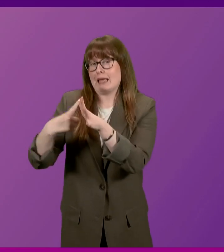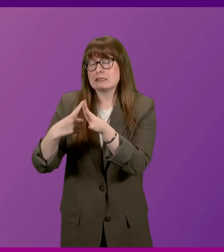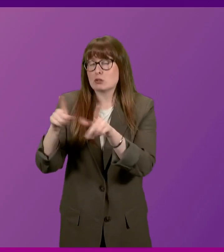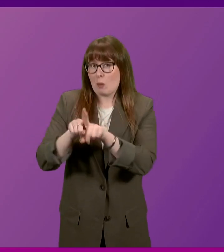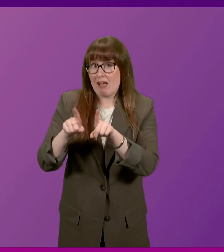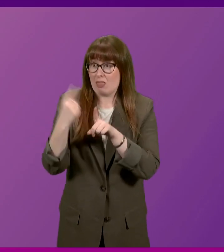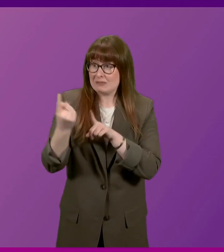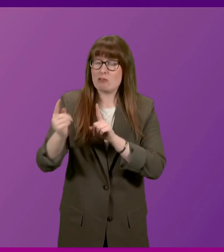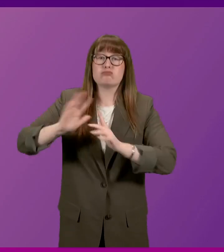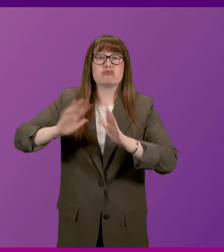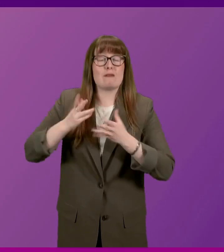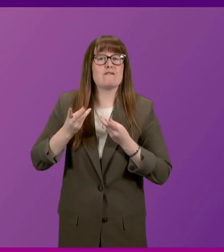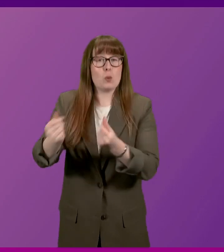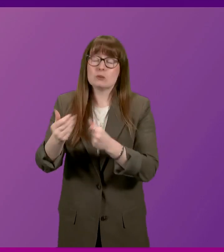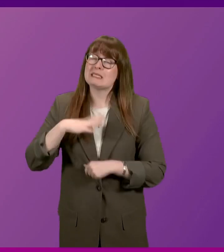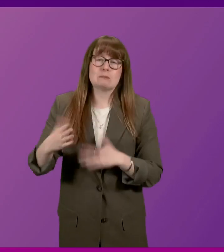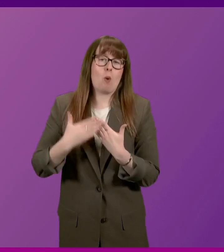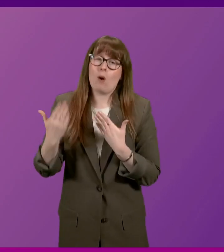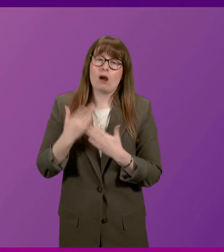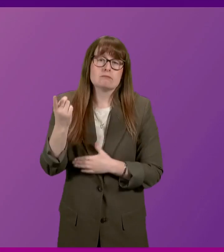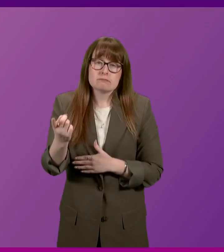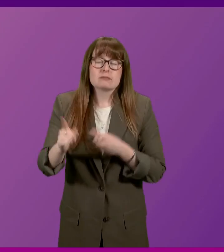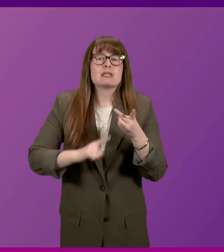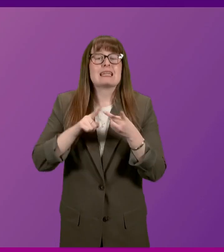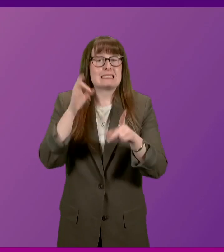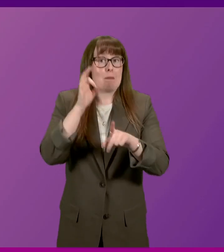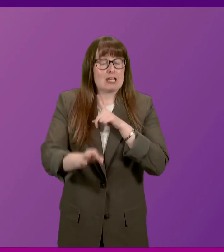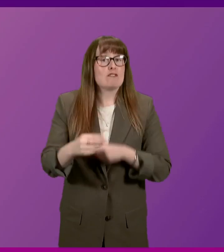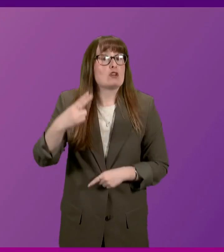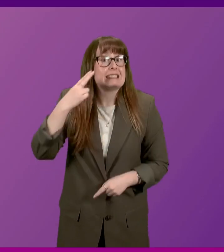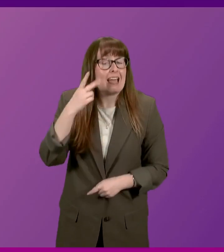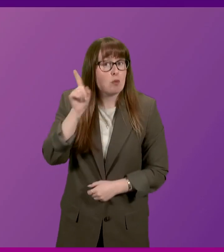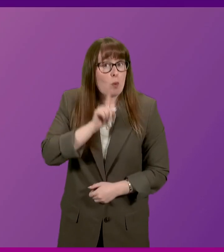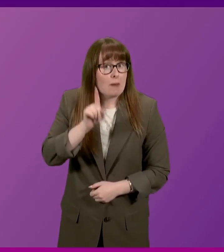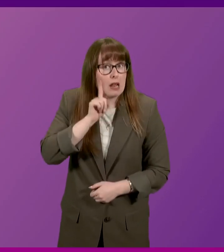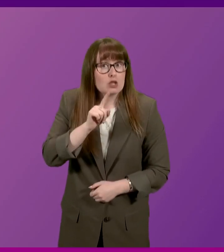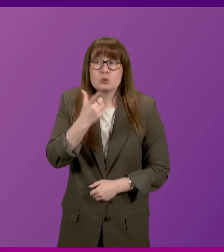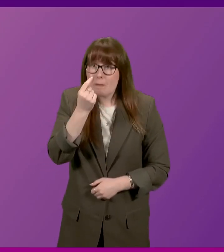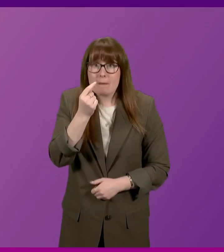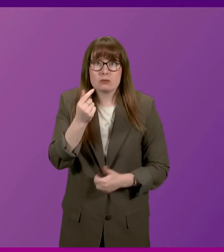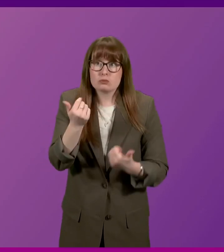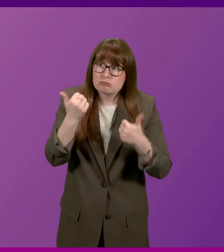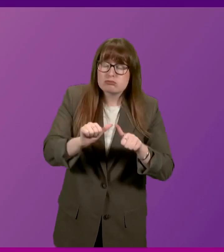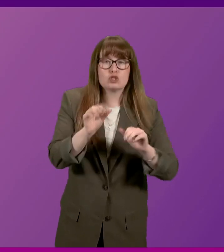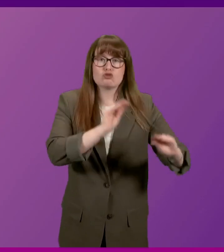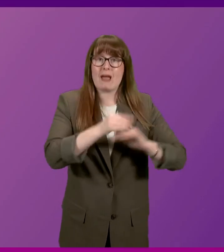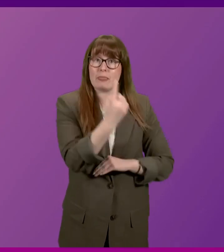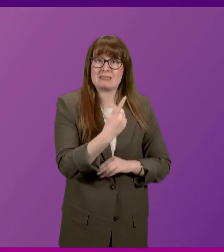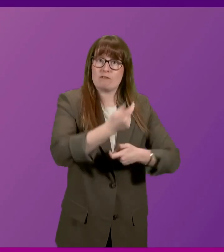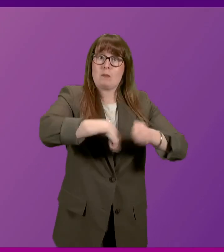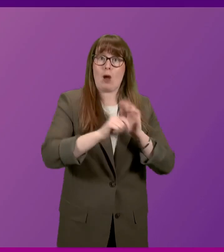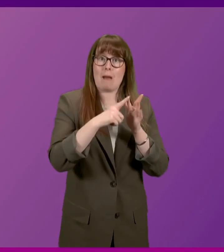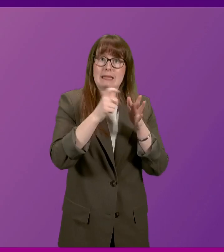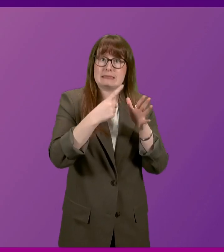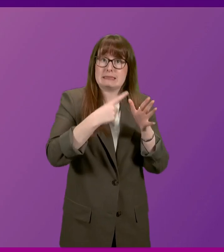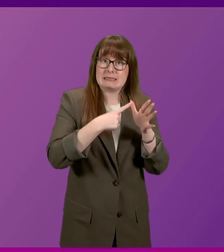use BSL, we need to, and especially for deaf women to actually be able to be trained in that area, we need